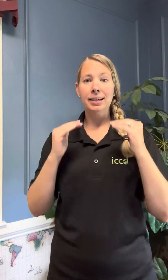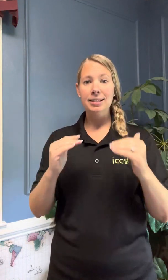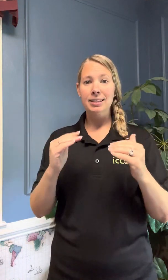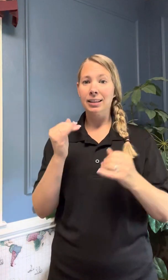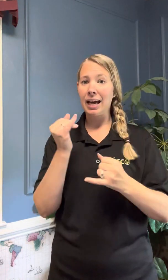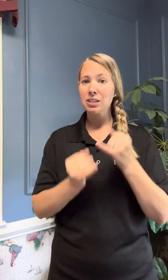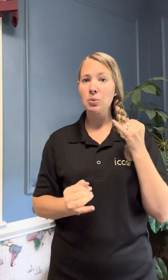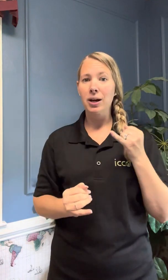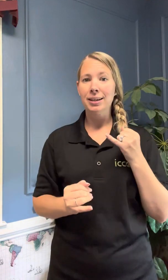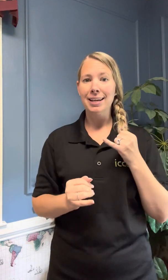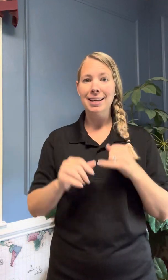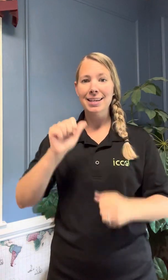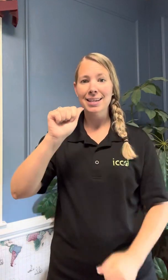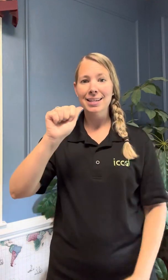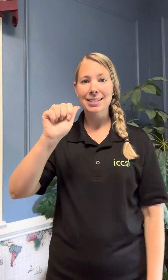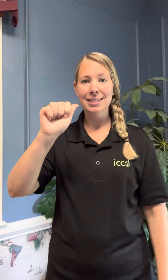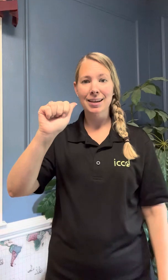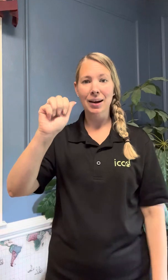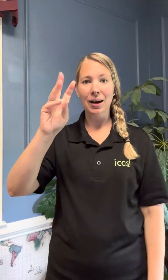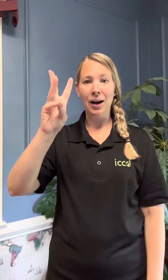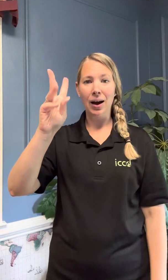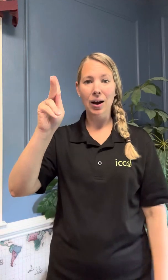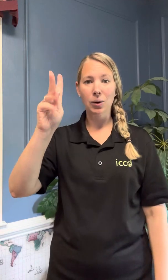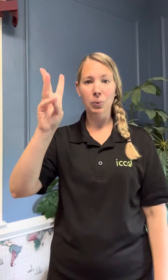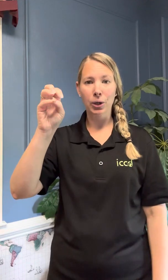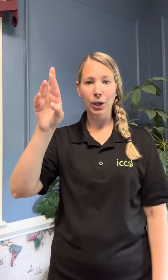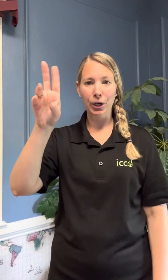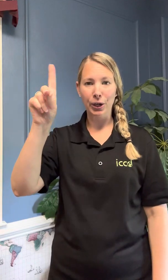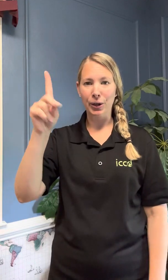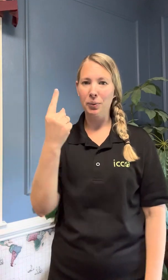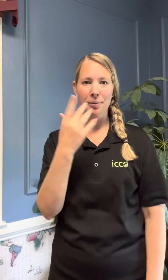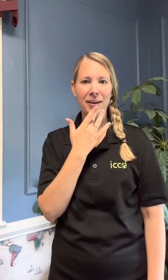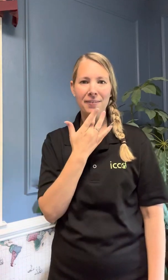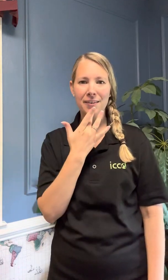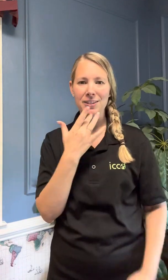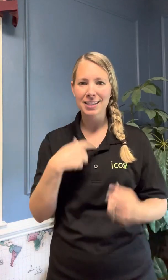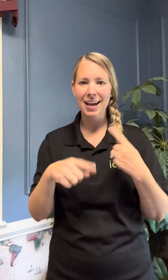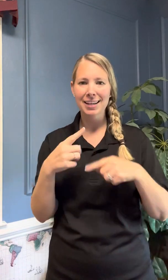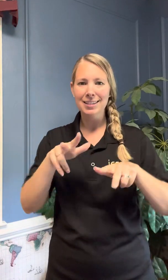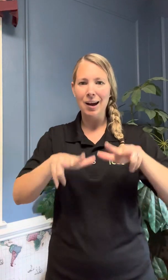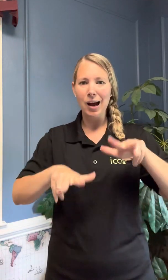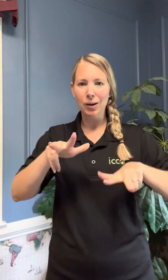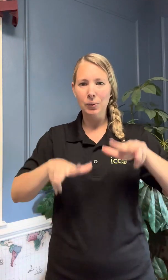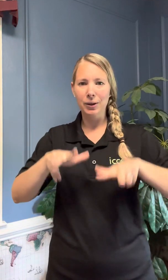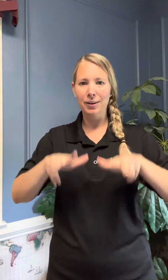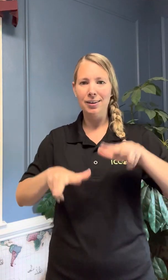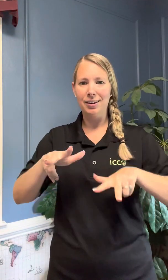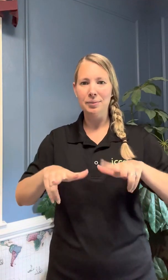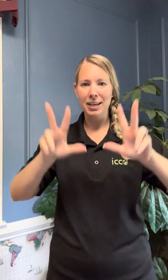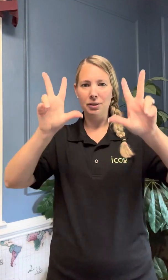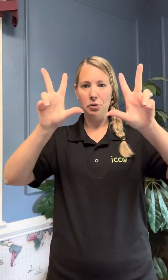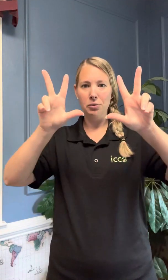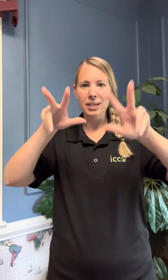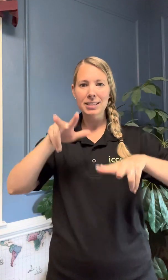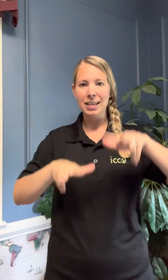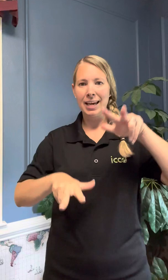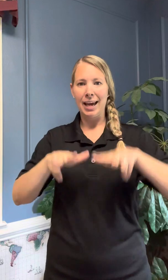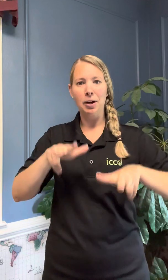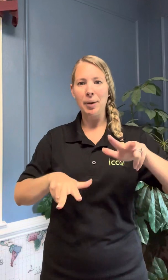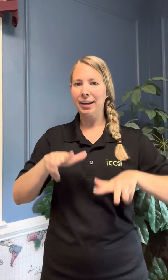Next and last one is awkward. One of my favorite signs, awkward. We take the threes and go back and